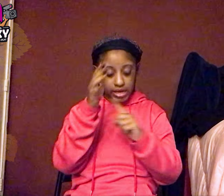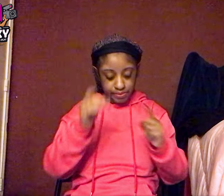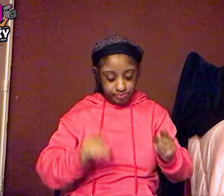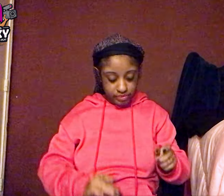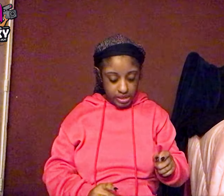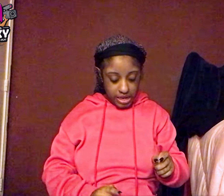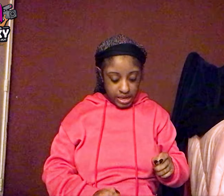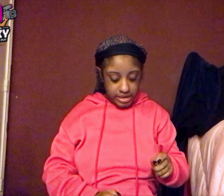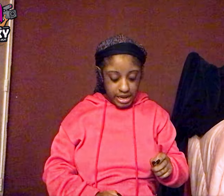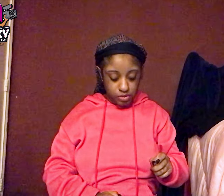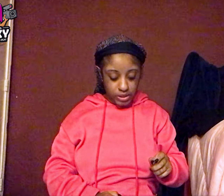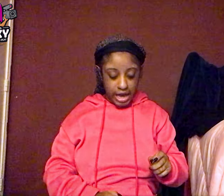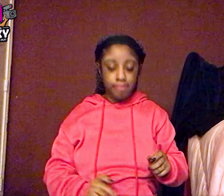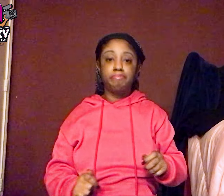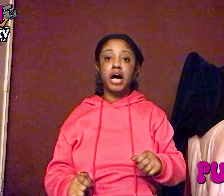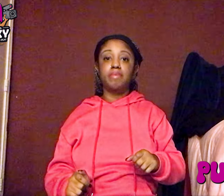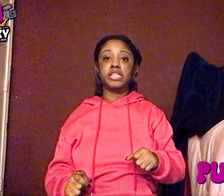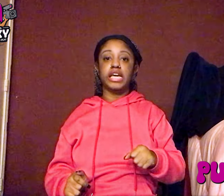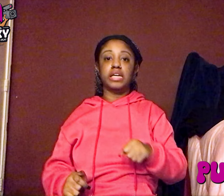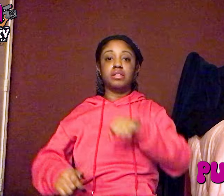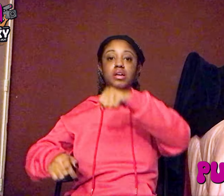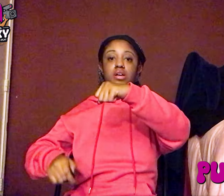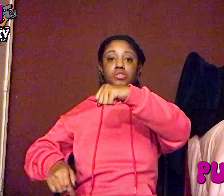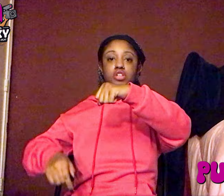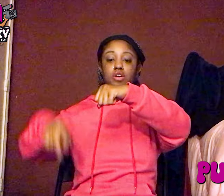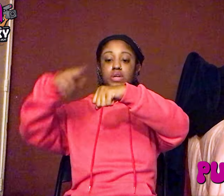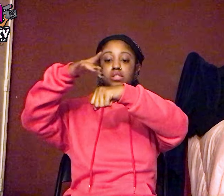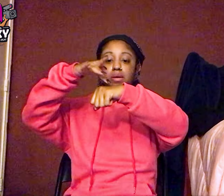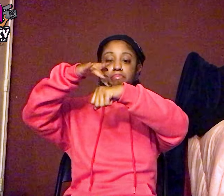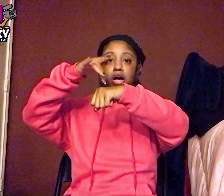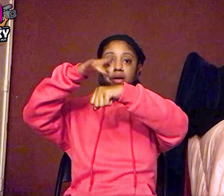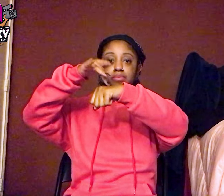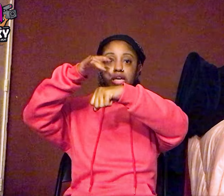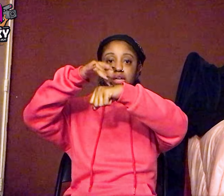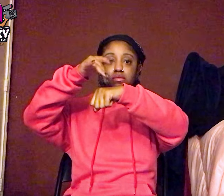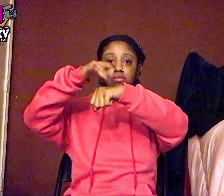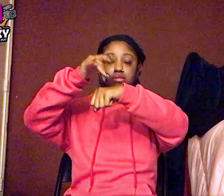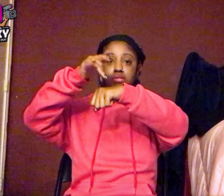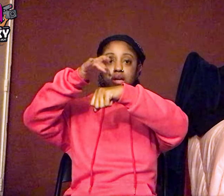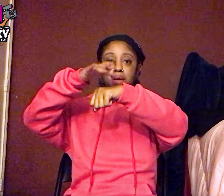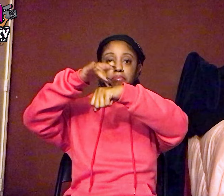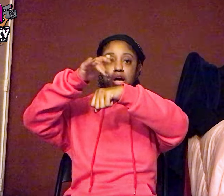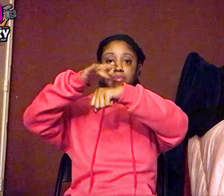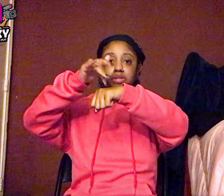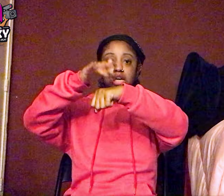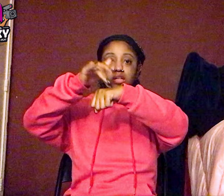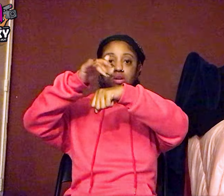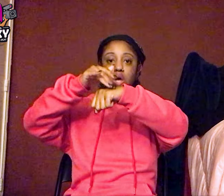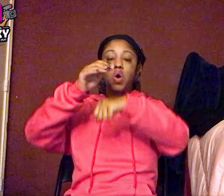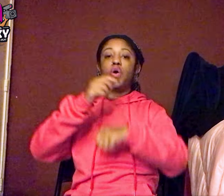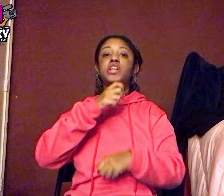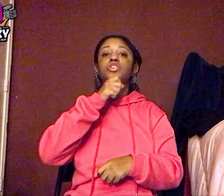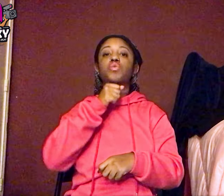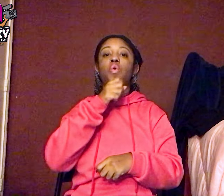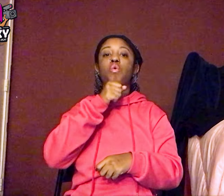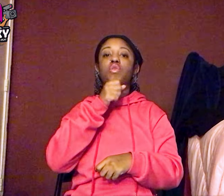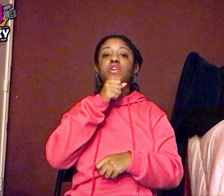Okay. Next we have pumpkin. So it's pumpkin. Pumpkin. Or you can do